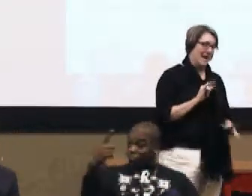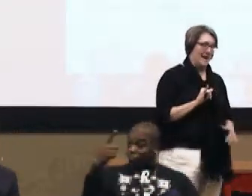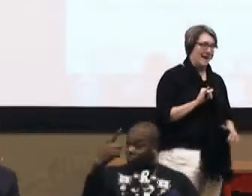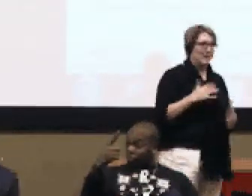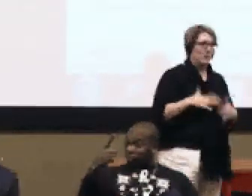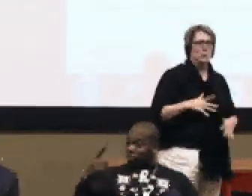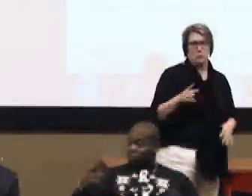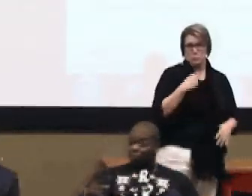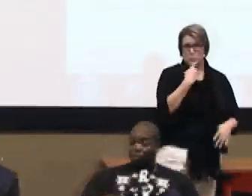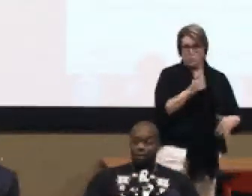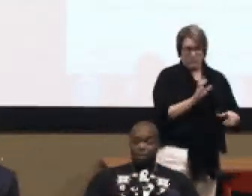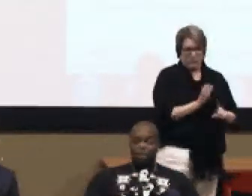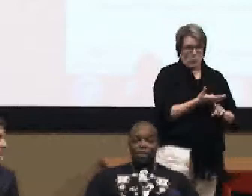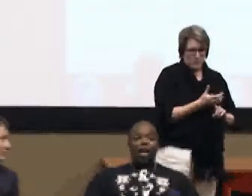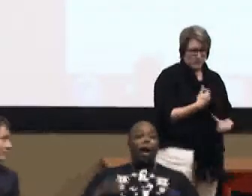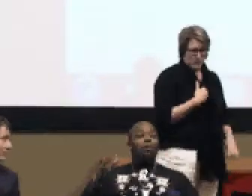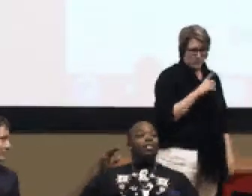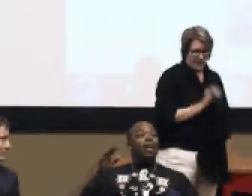Tell them.